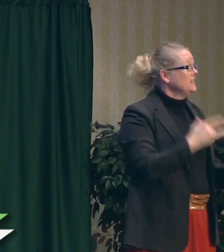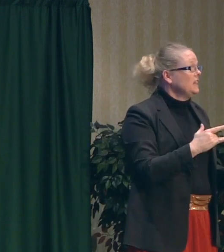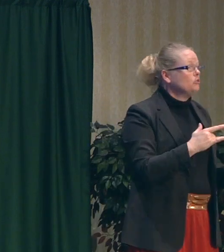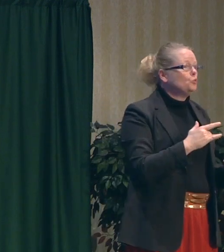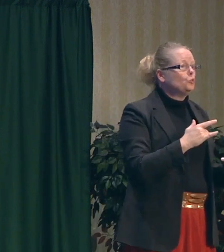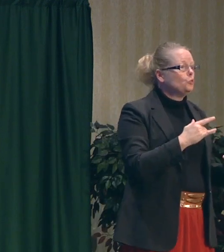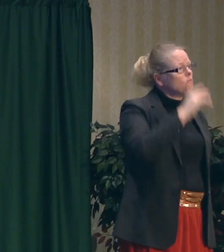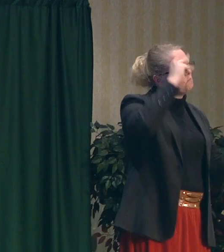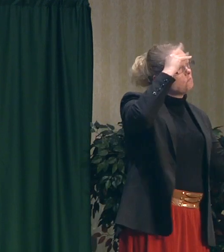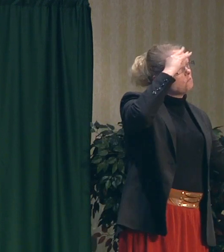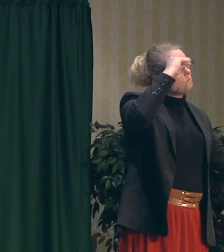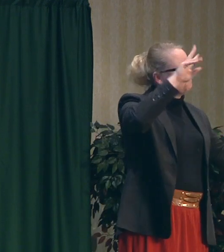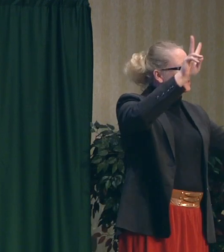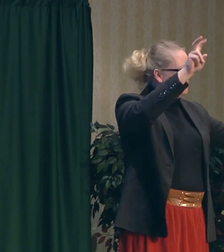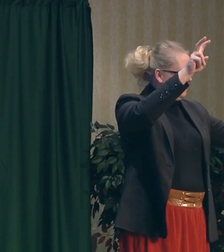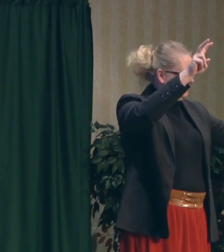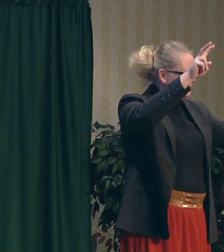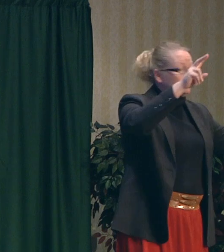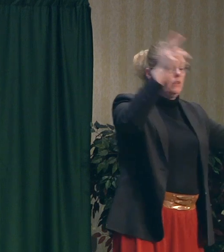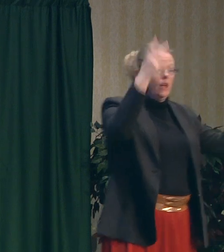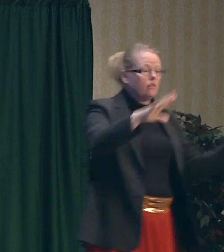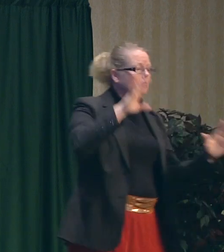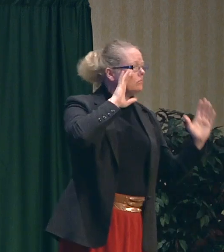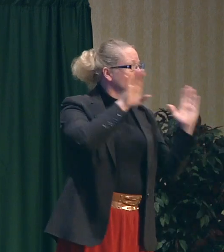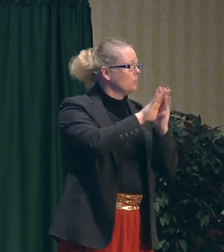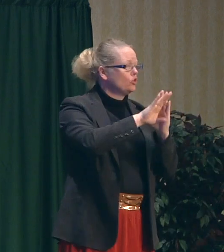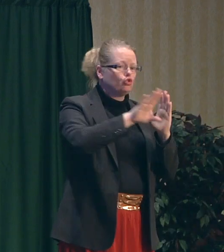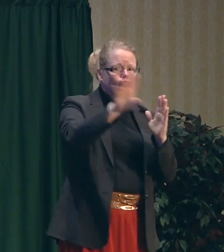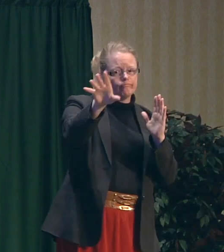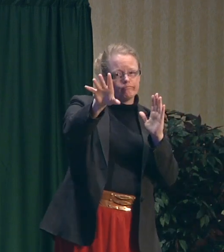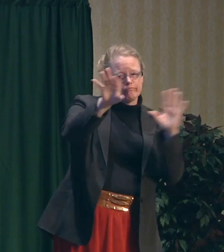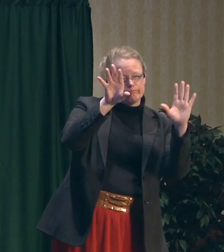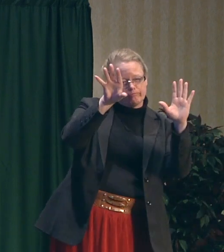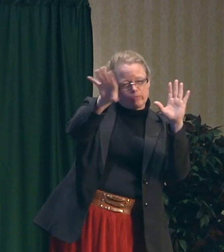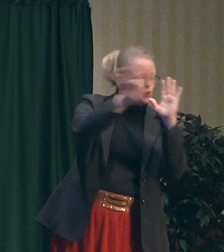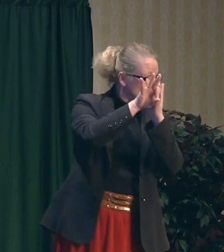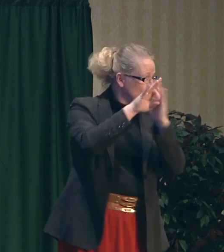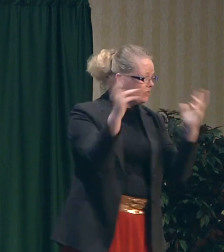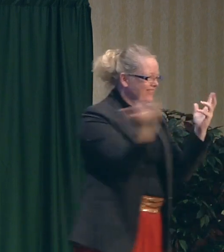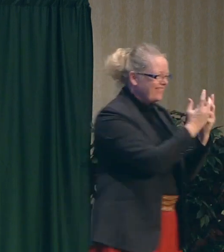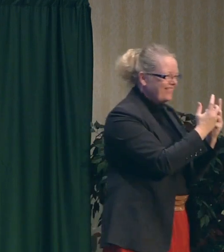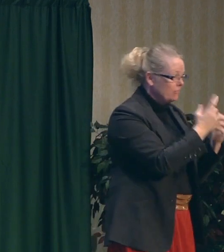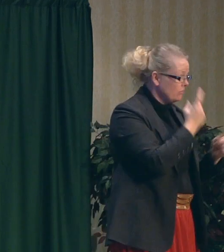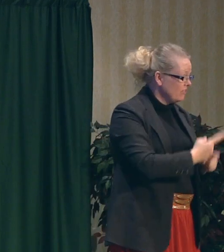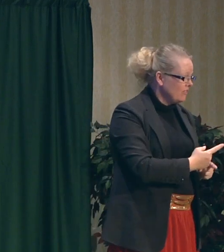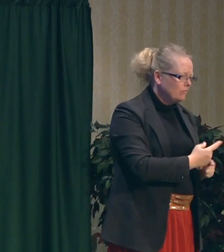So most presenters will think about a title and then pick their graphics to match,